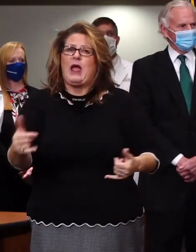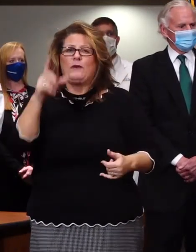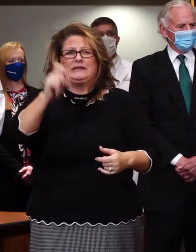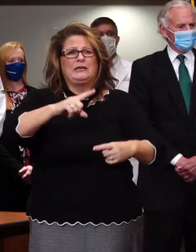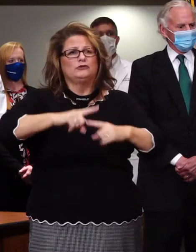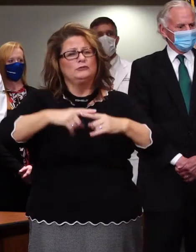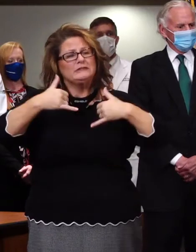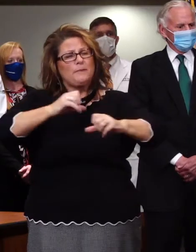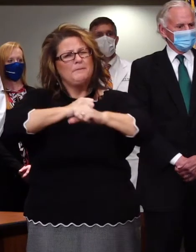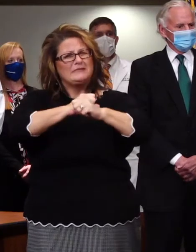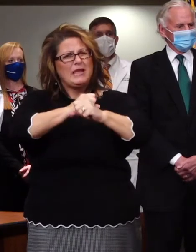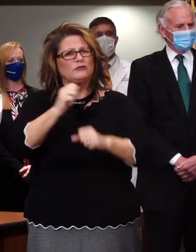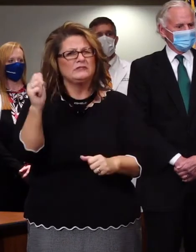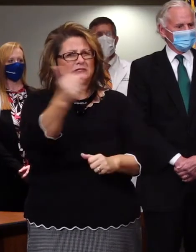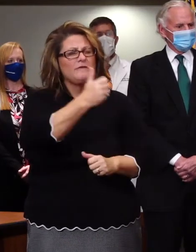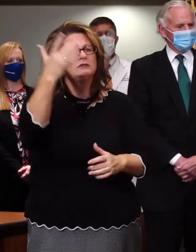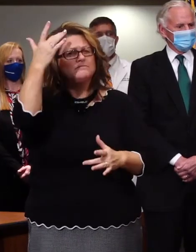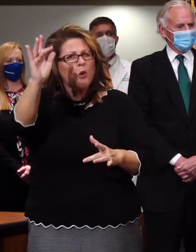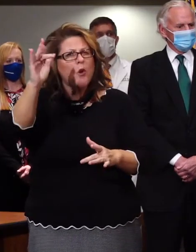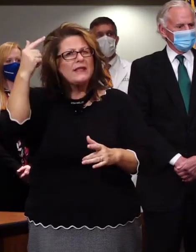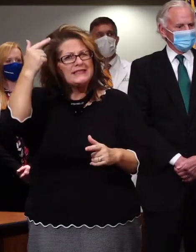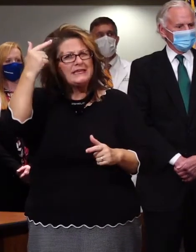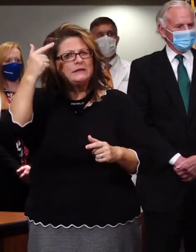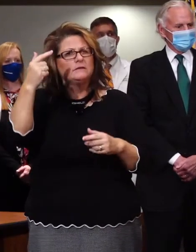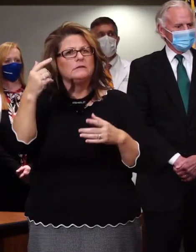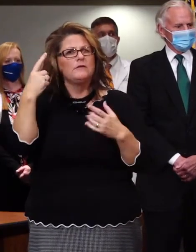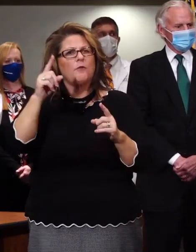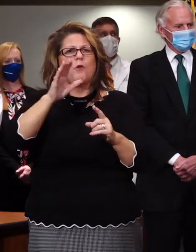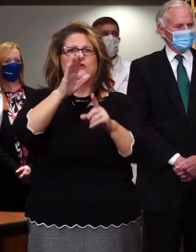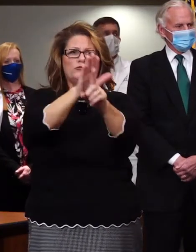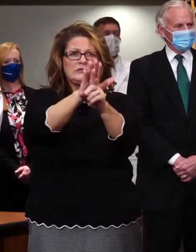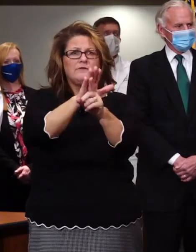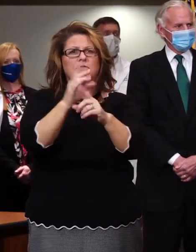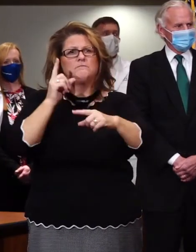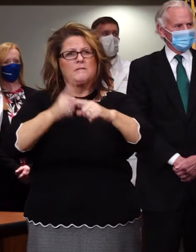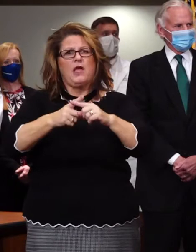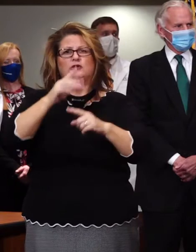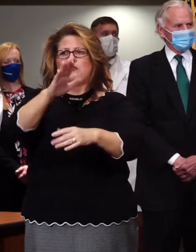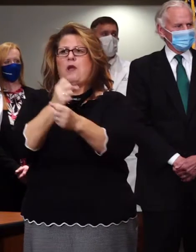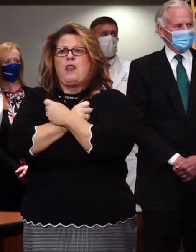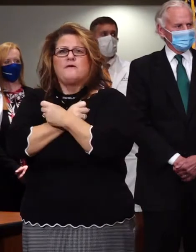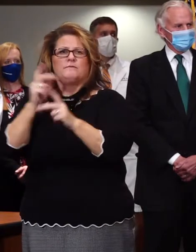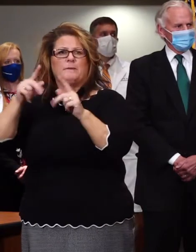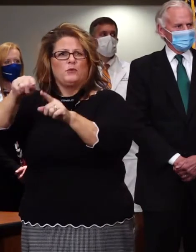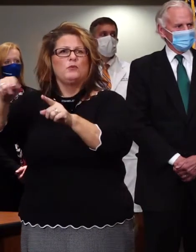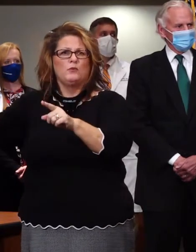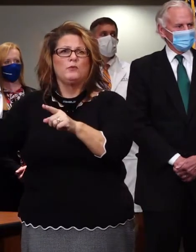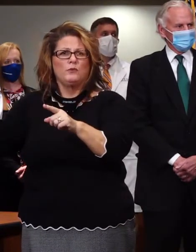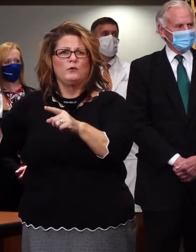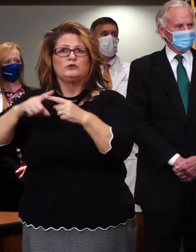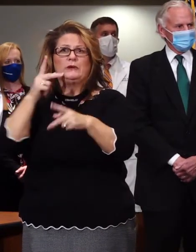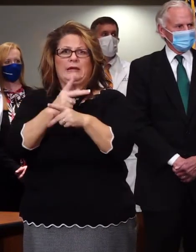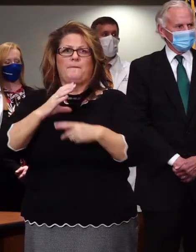down. Make smart and safe decisions for yourselves and your loved ones. The best way to keep our economy